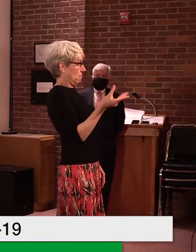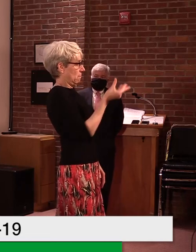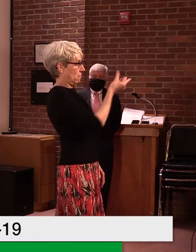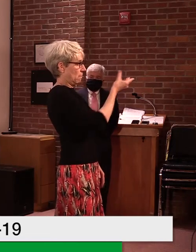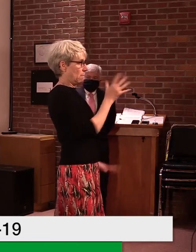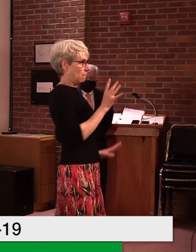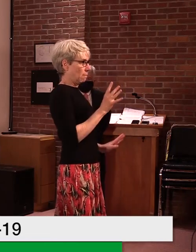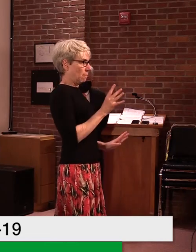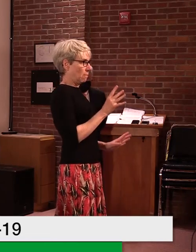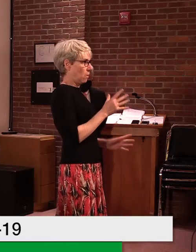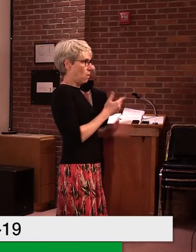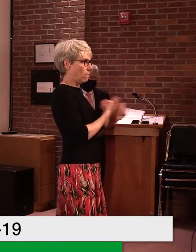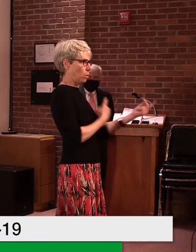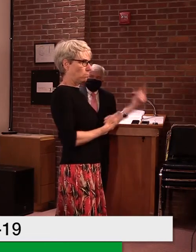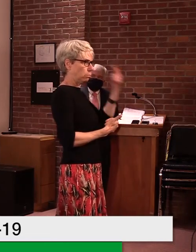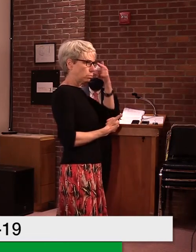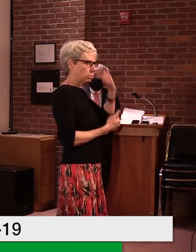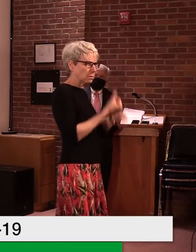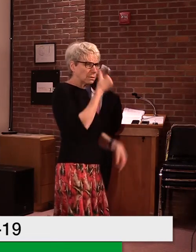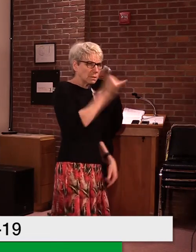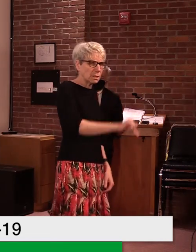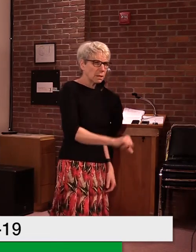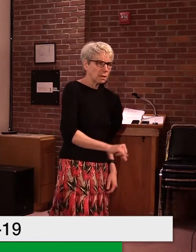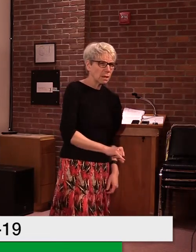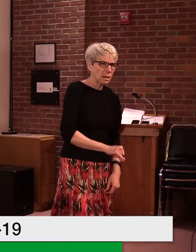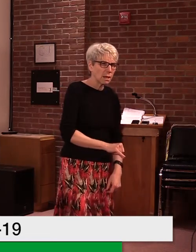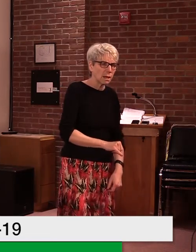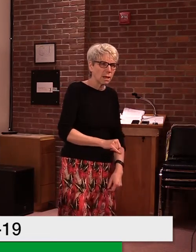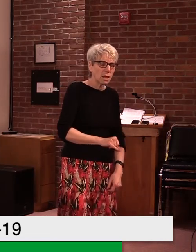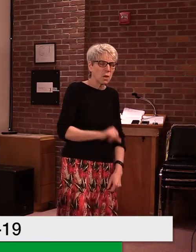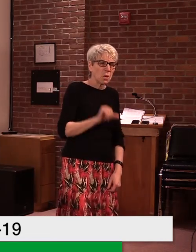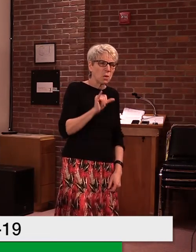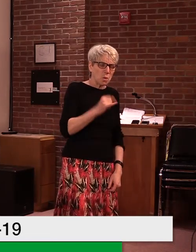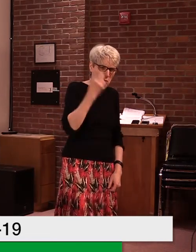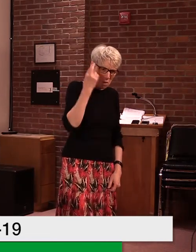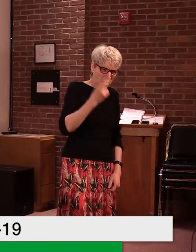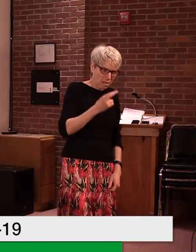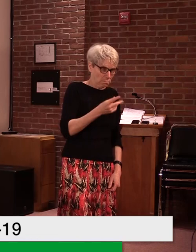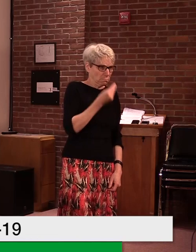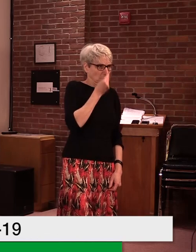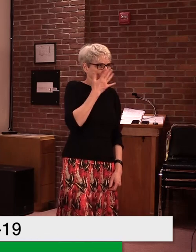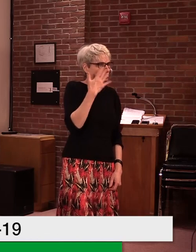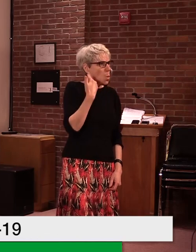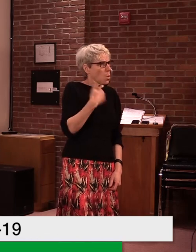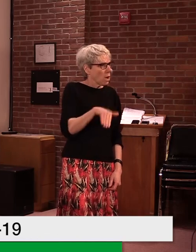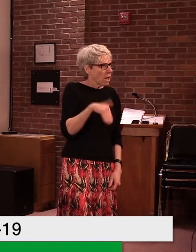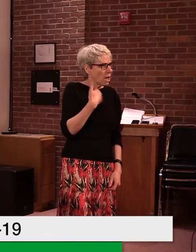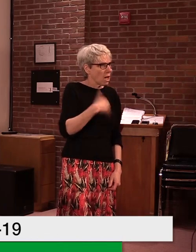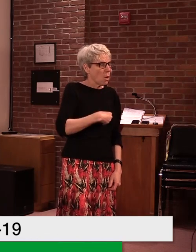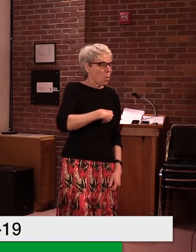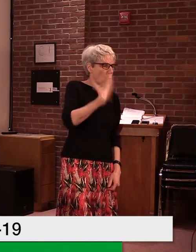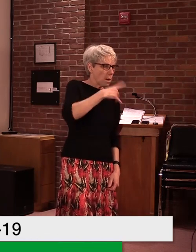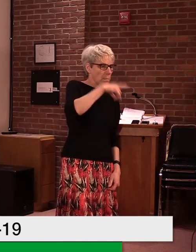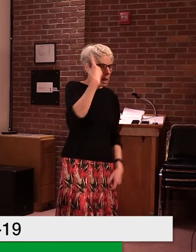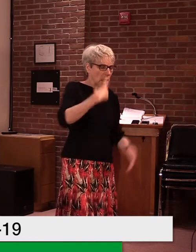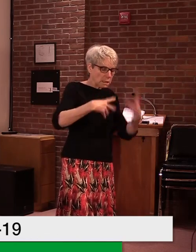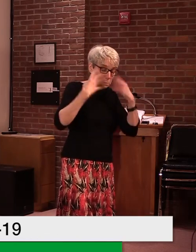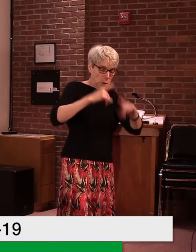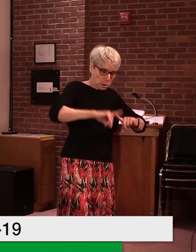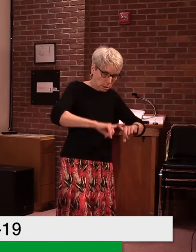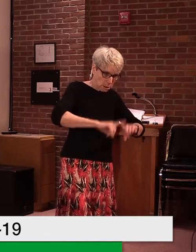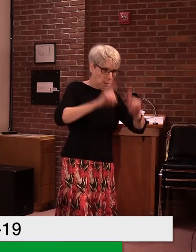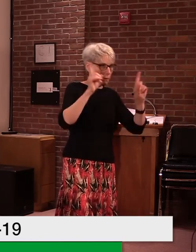me. And it just highlighted the fact that we do treat people differently. They haven't been